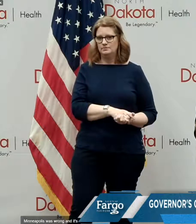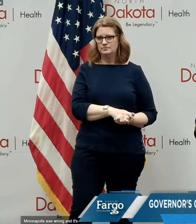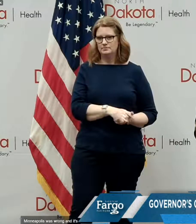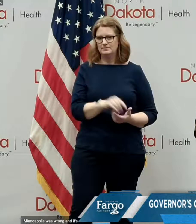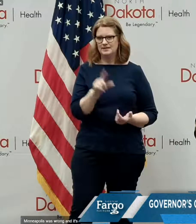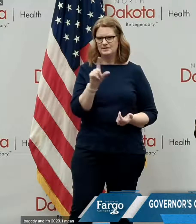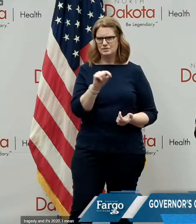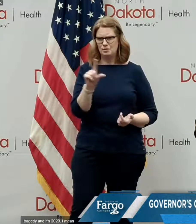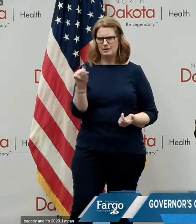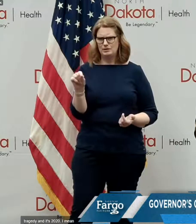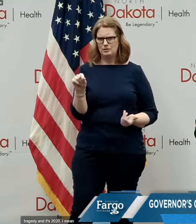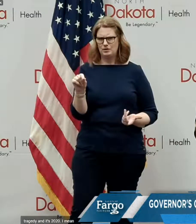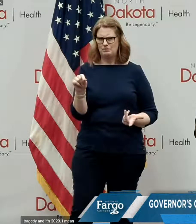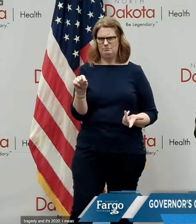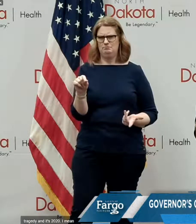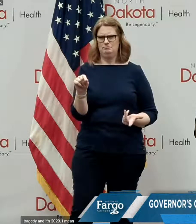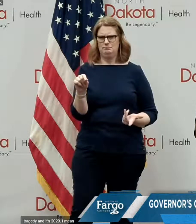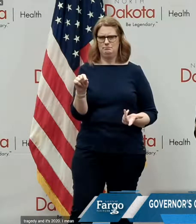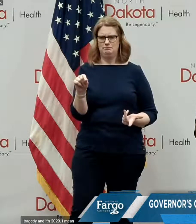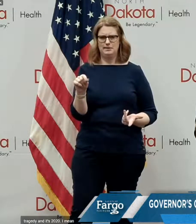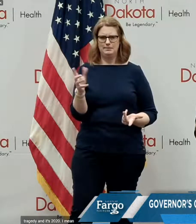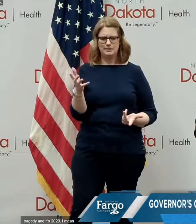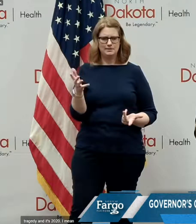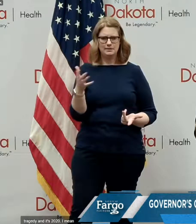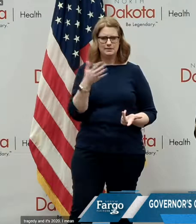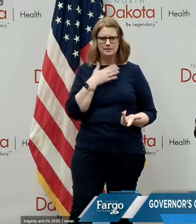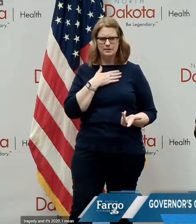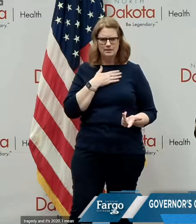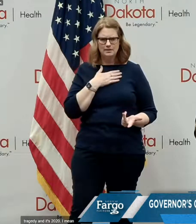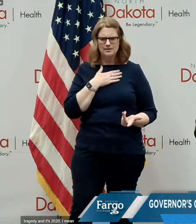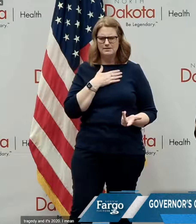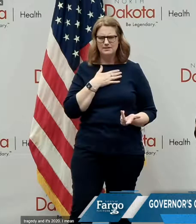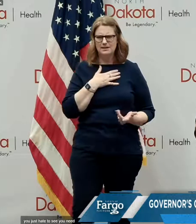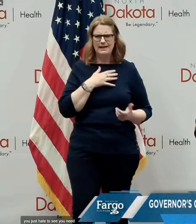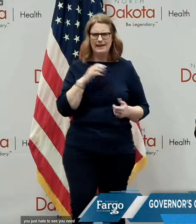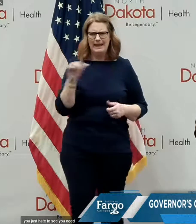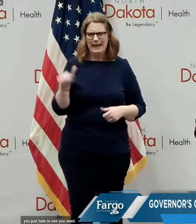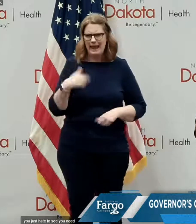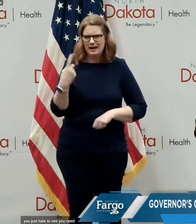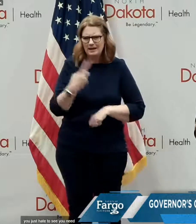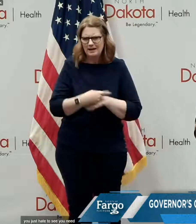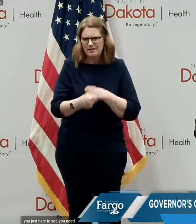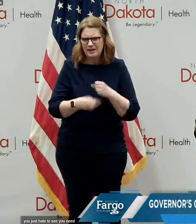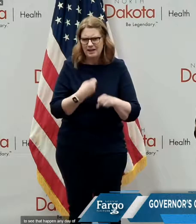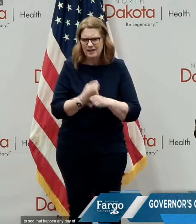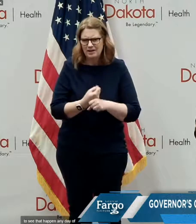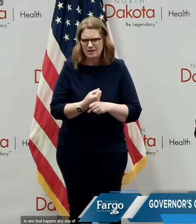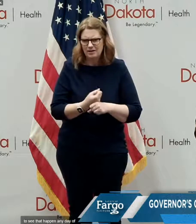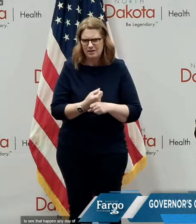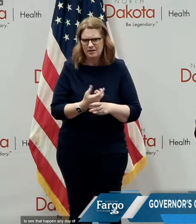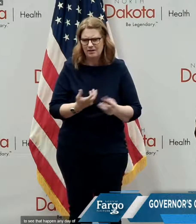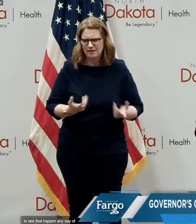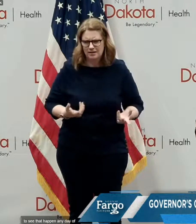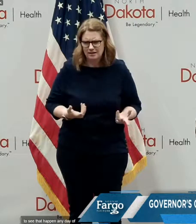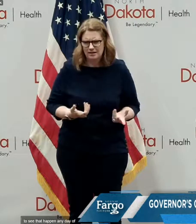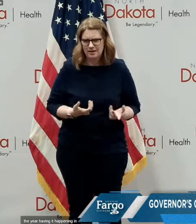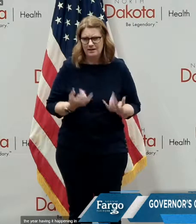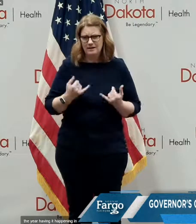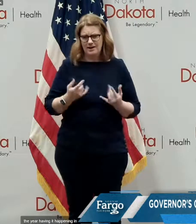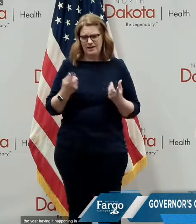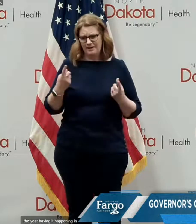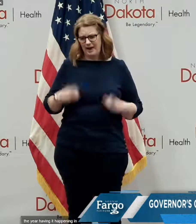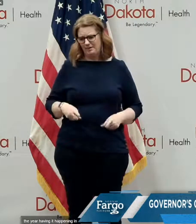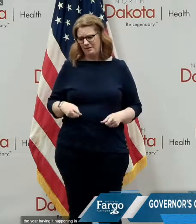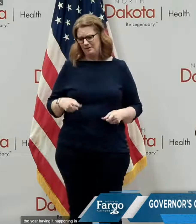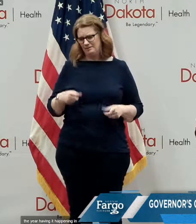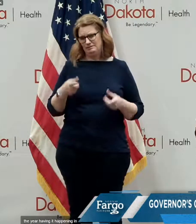2020. I mean, you just hate to see, you'd hate to see that happen any day of the year, having it happening in the middle of this COVID crisis.